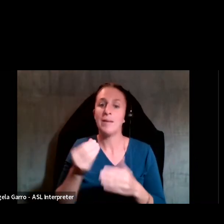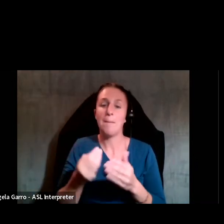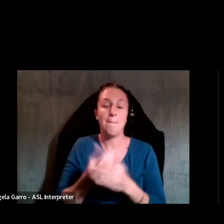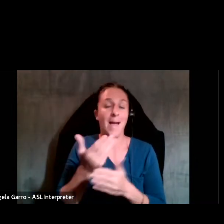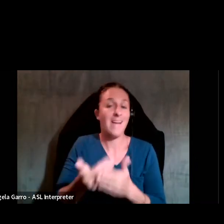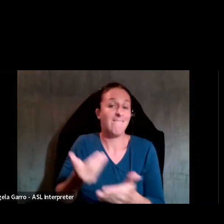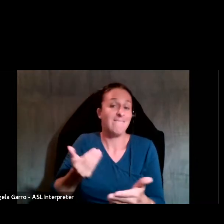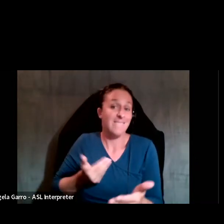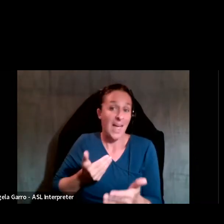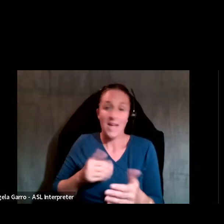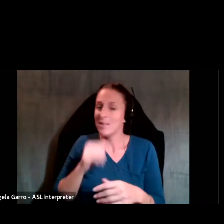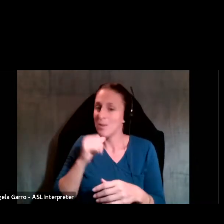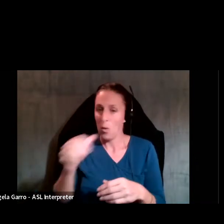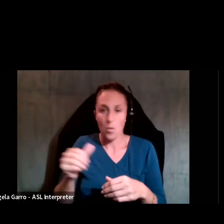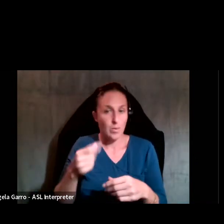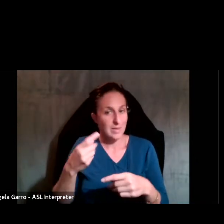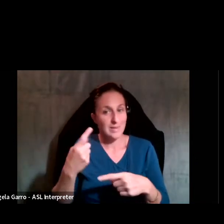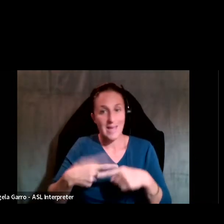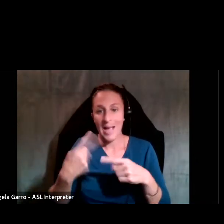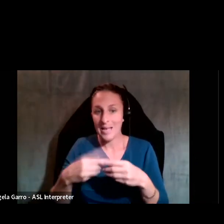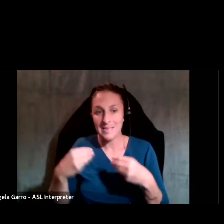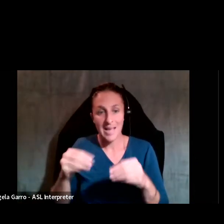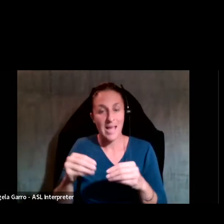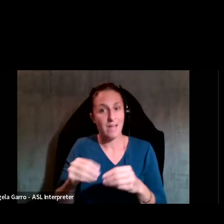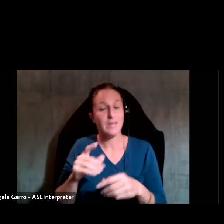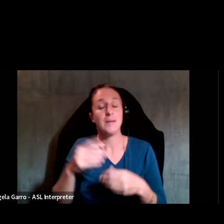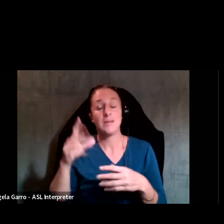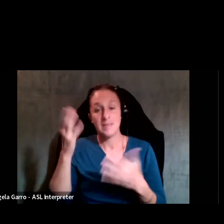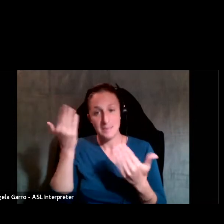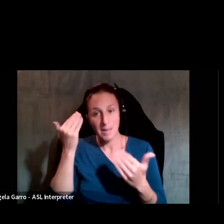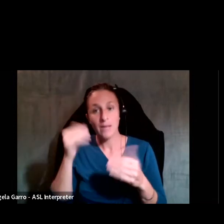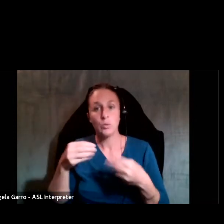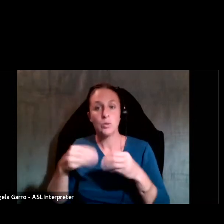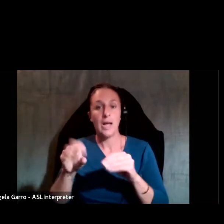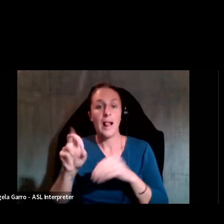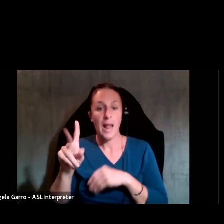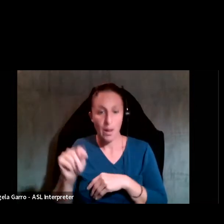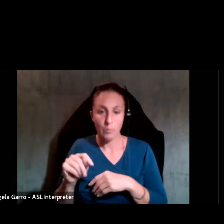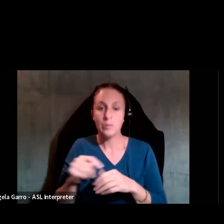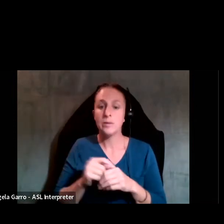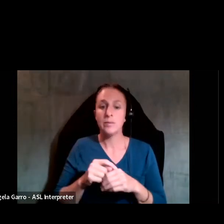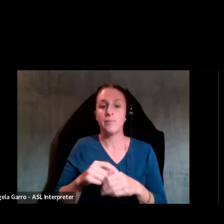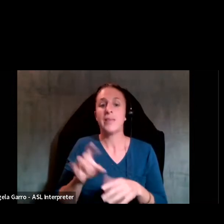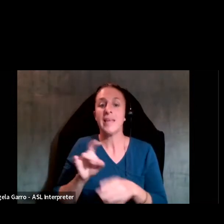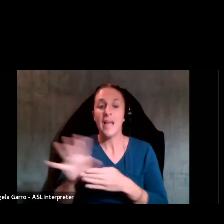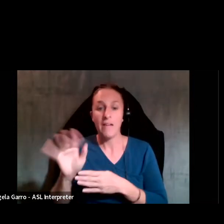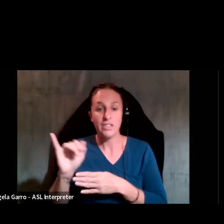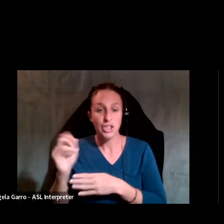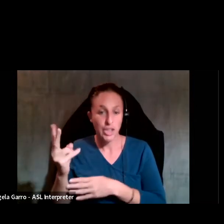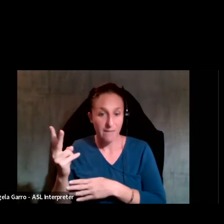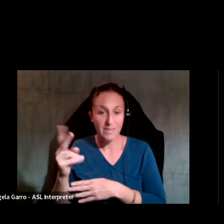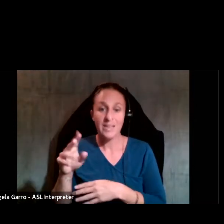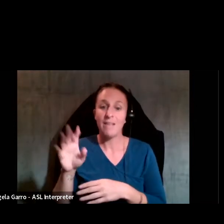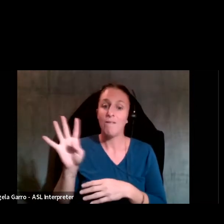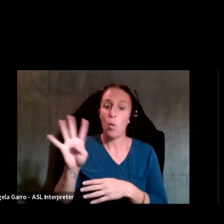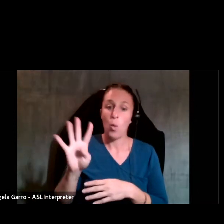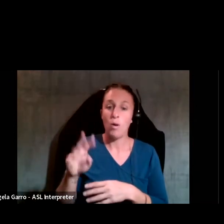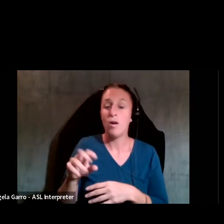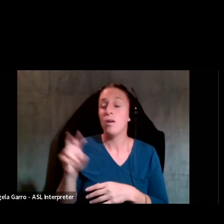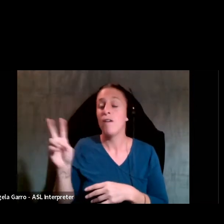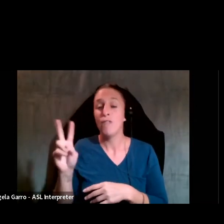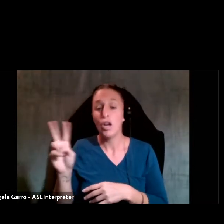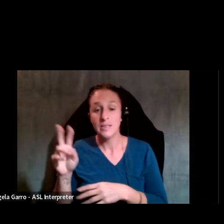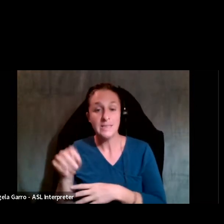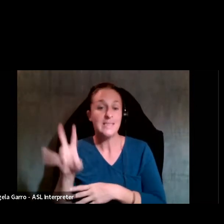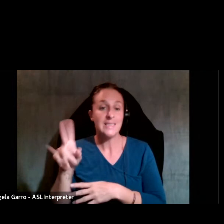sold out. There's going to be a lot of community just kind of swarming on Burlingame High School. Kickoff for JV is 4 p.m. Varsity is 7 p.m.